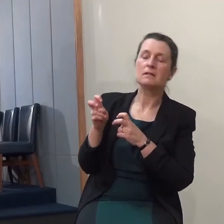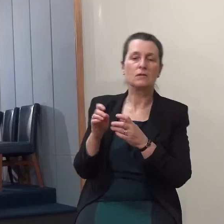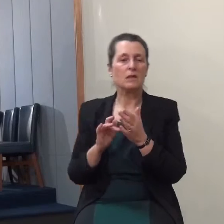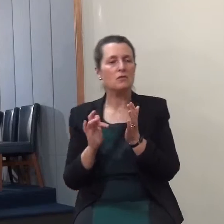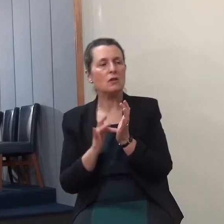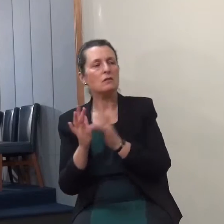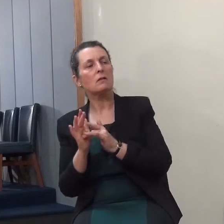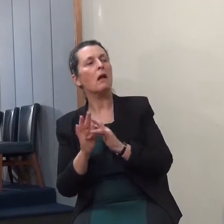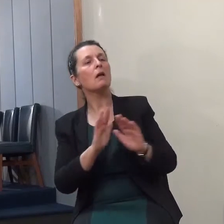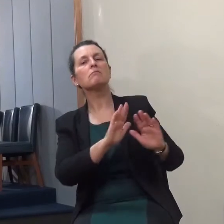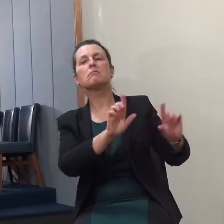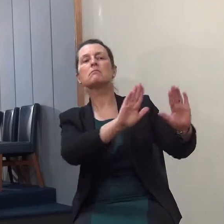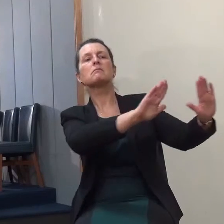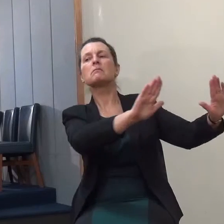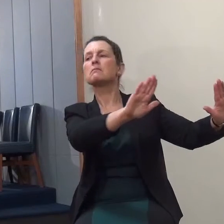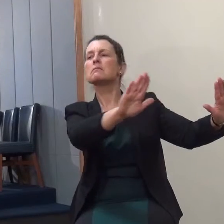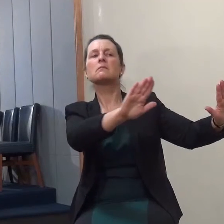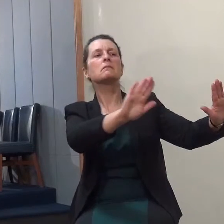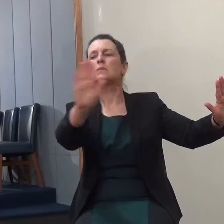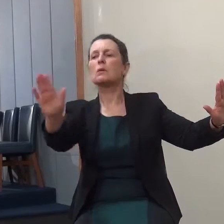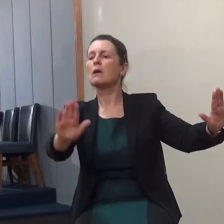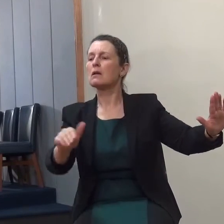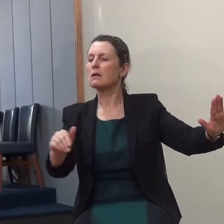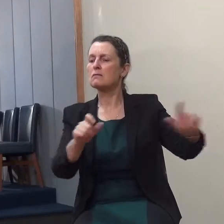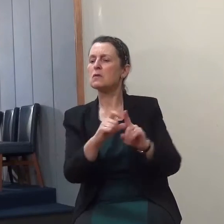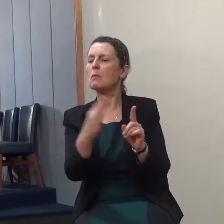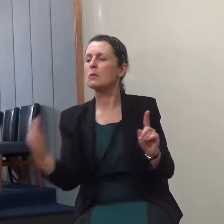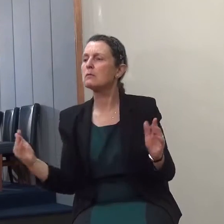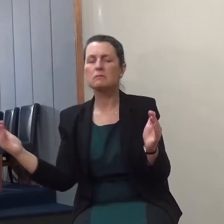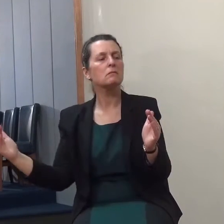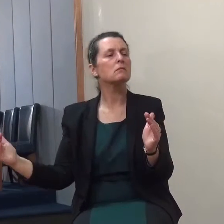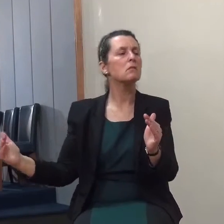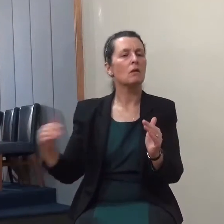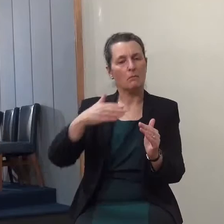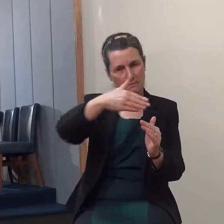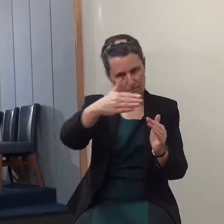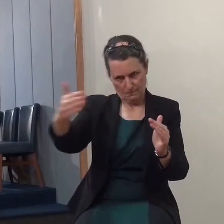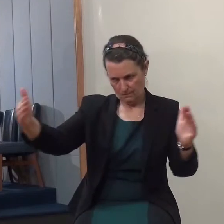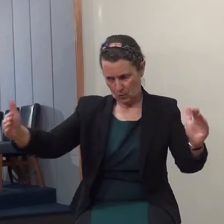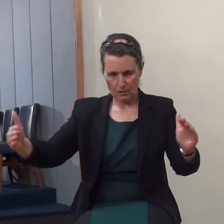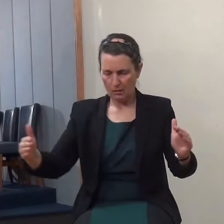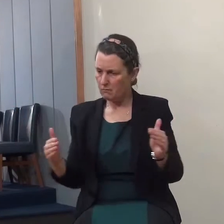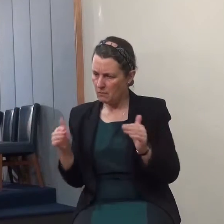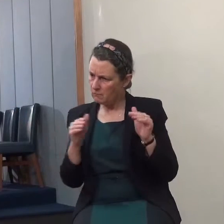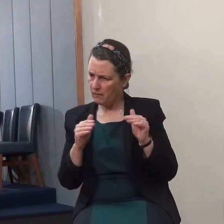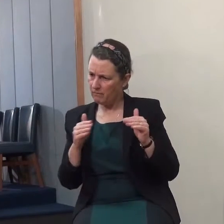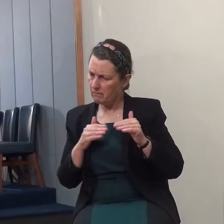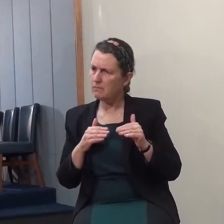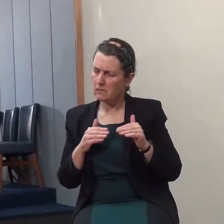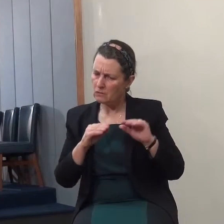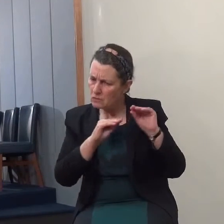these. These are my special disciples. This is my heart to heart. To them, their instructions,